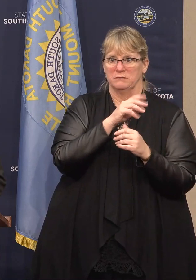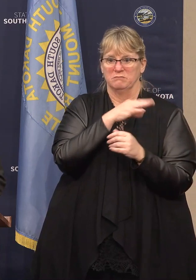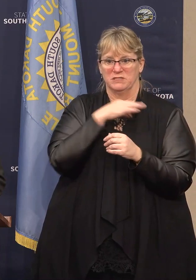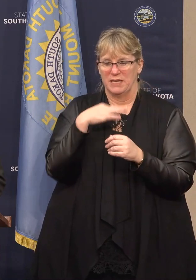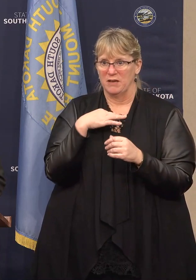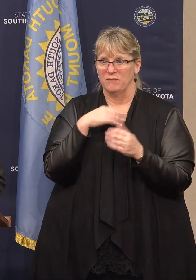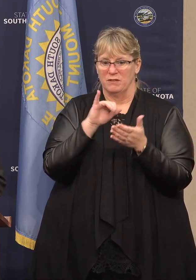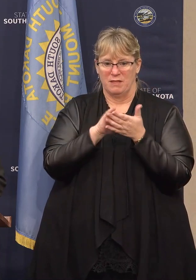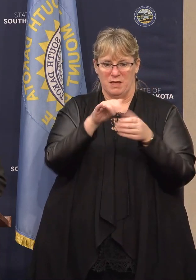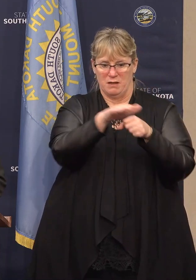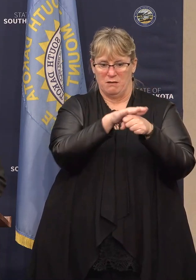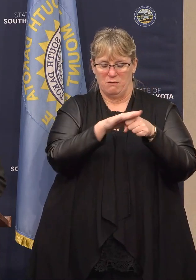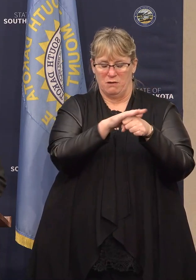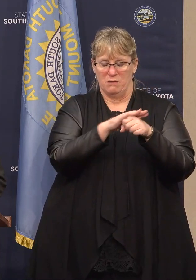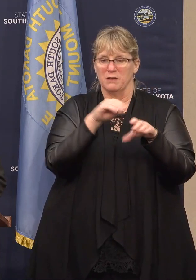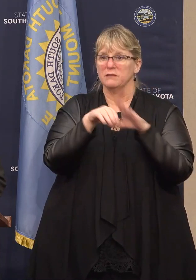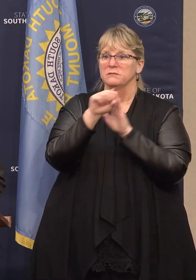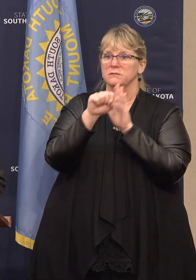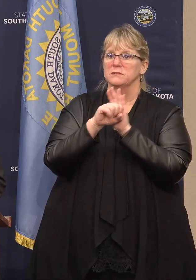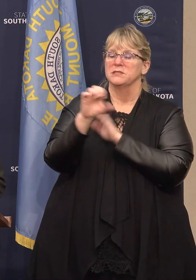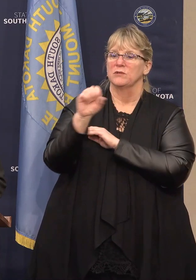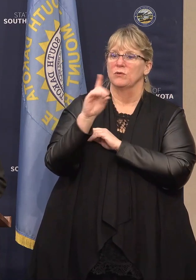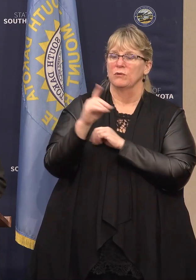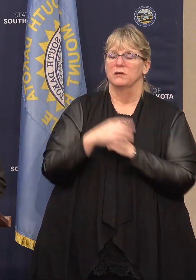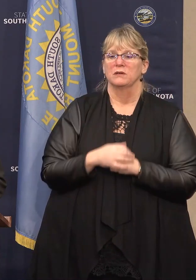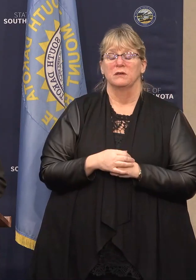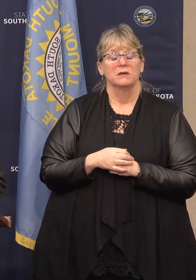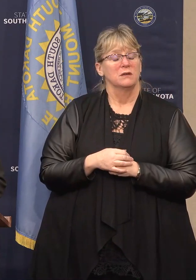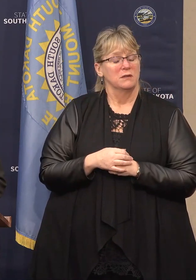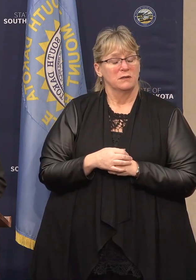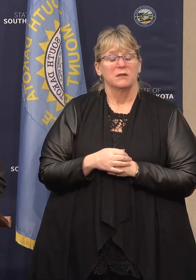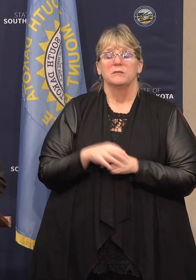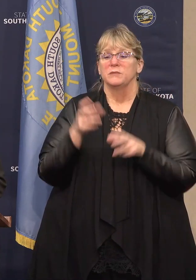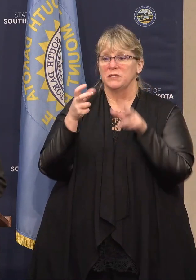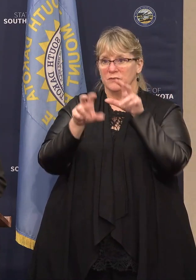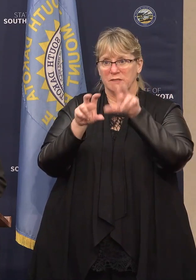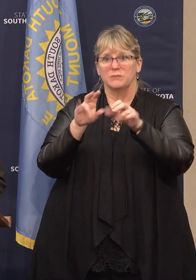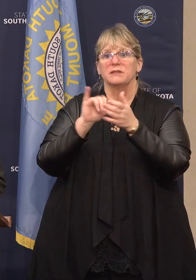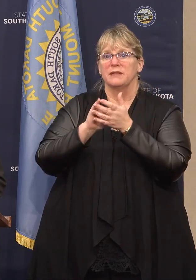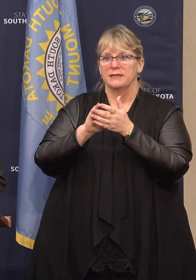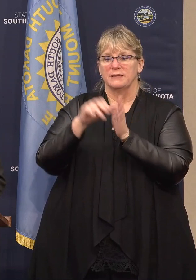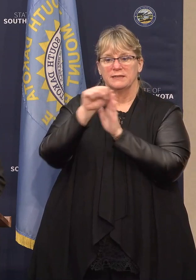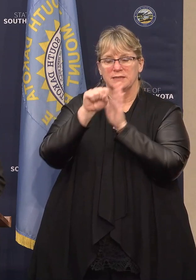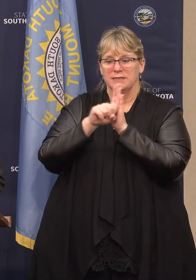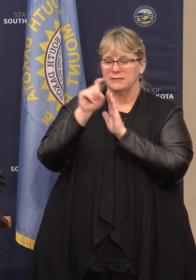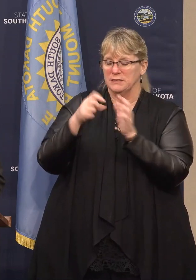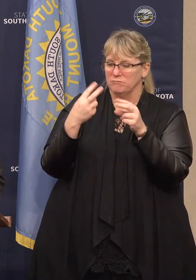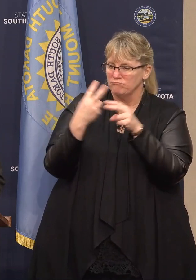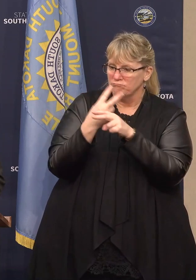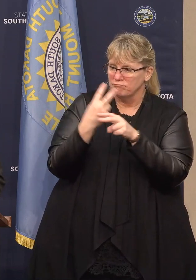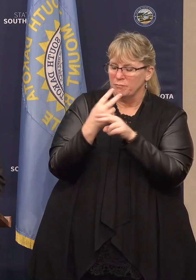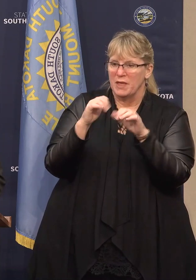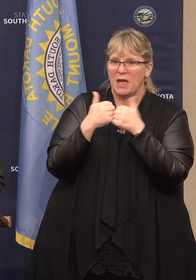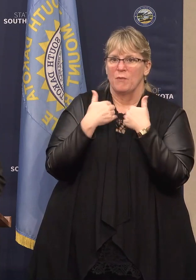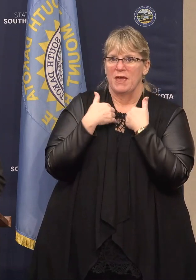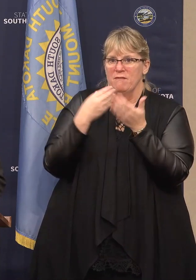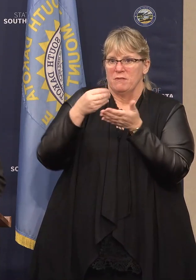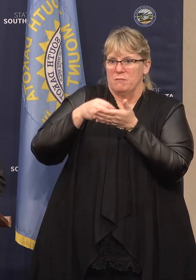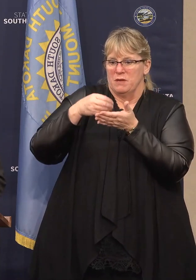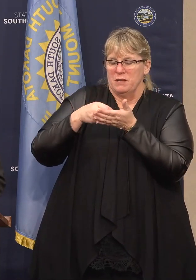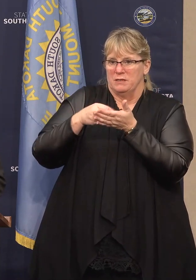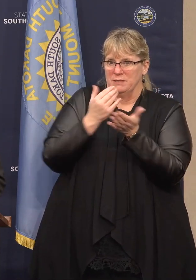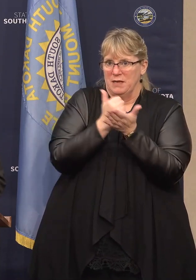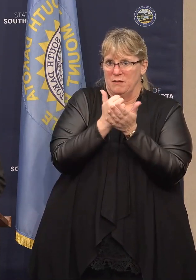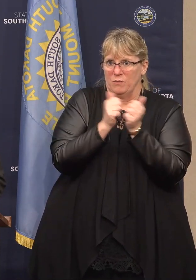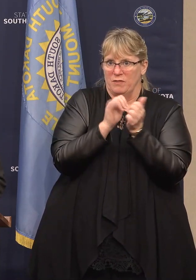in that area in the state of South Dakota. And that will be a significant investment that the state will have to figure out how to come up with those dollars to do it.